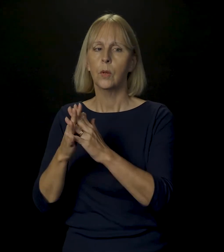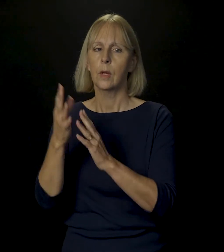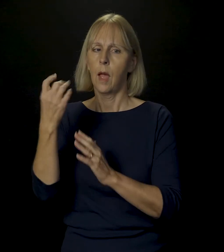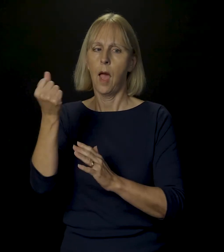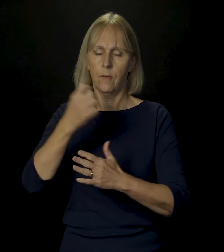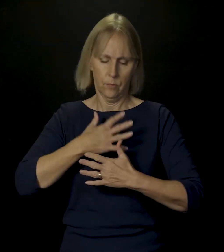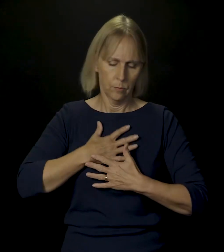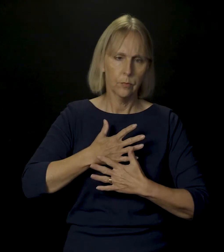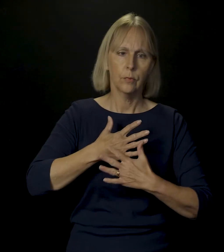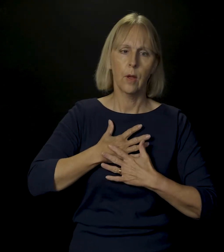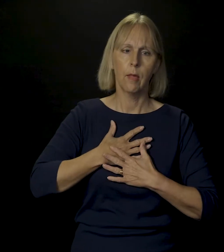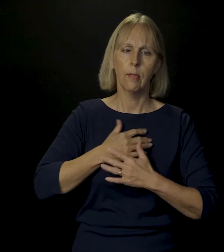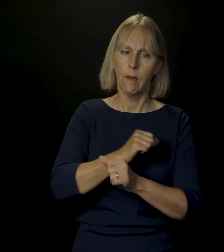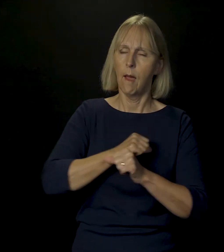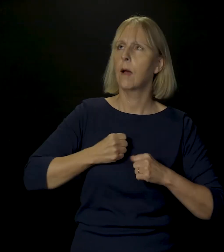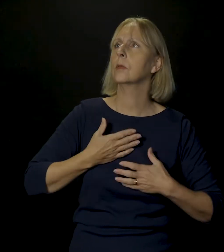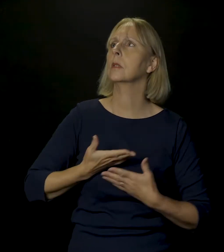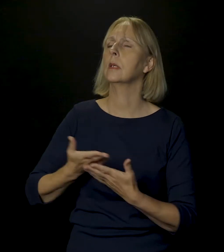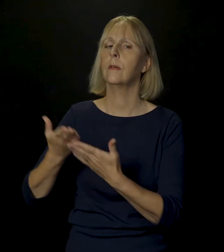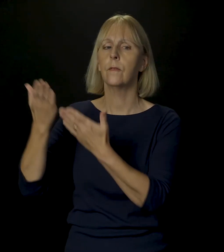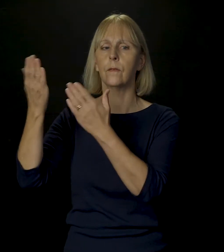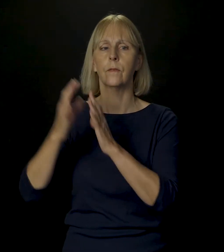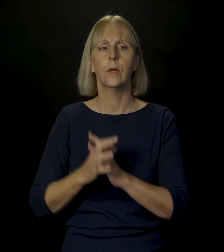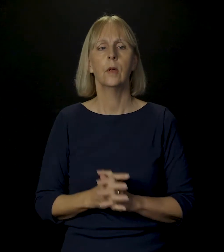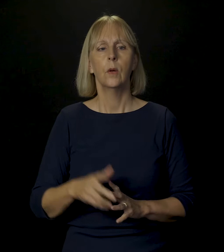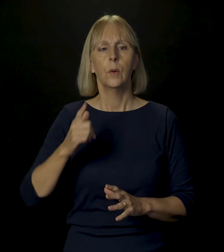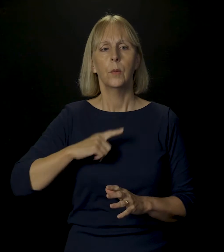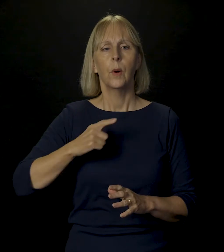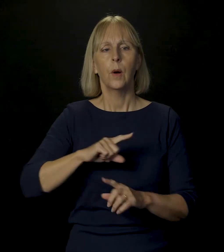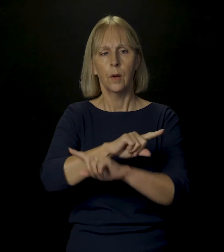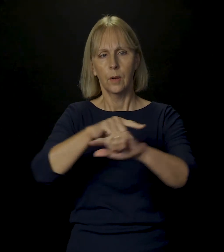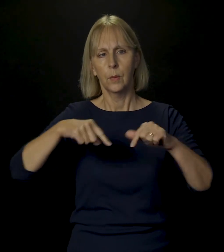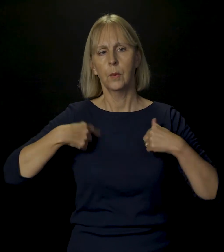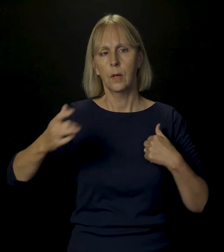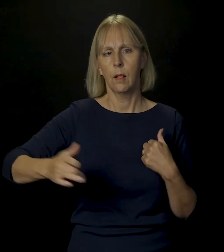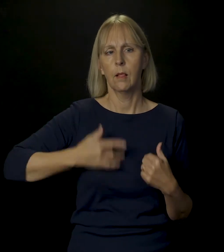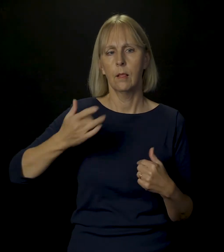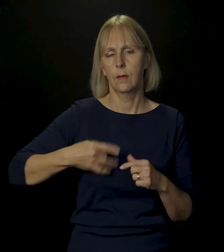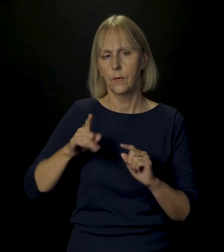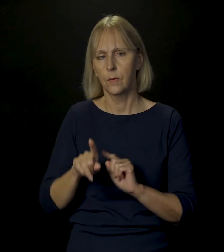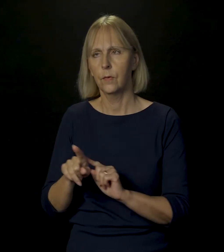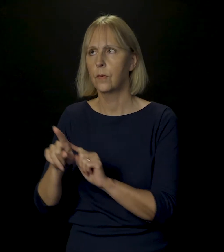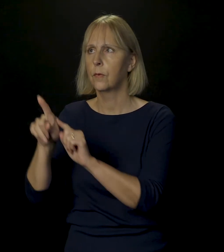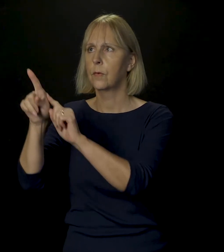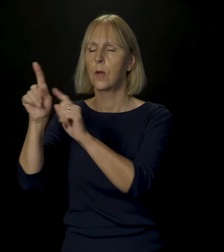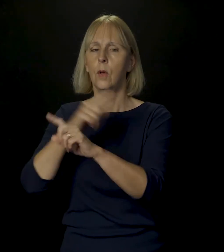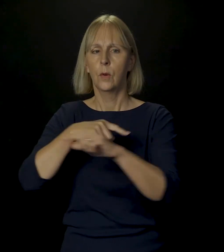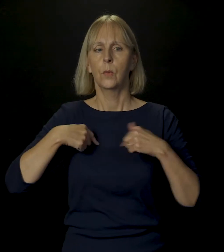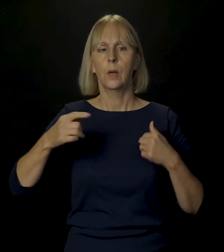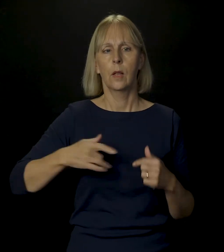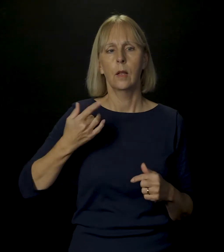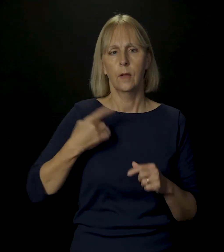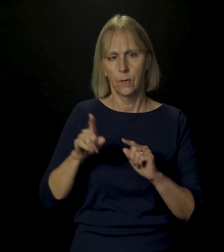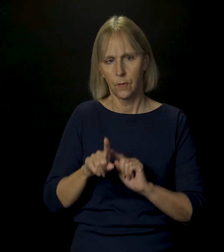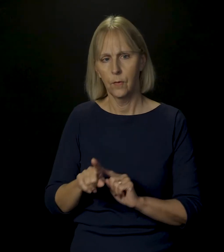Worthy Of Every Breath We Could Ever Breathe We Live For You Oh